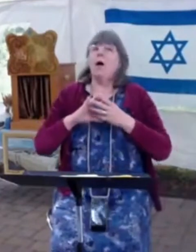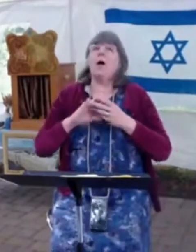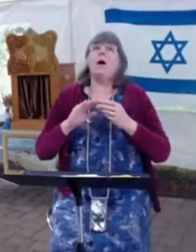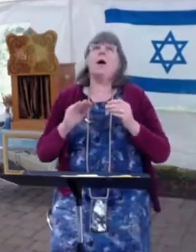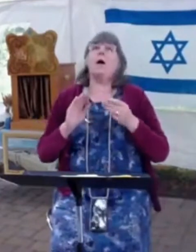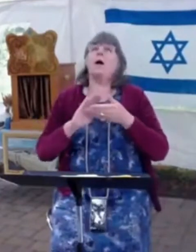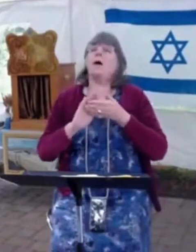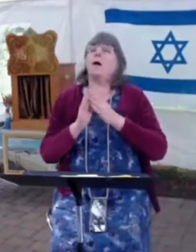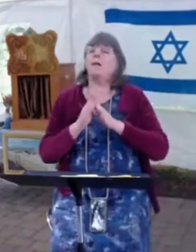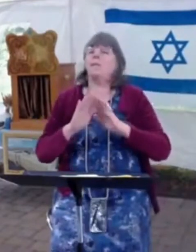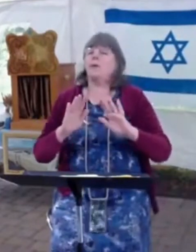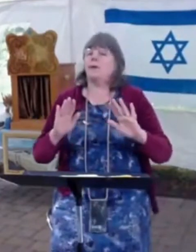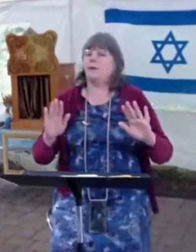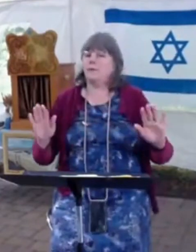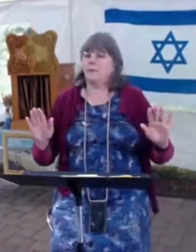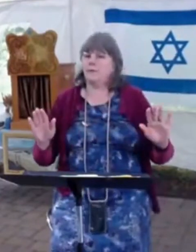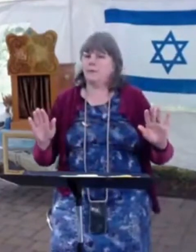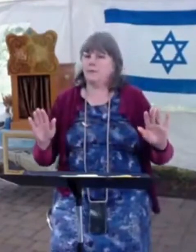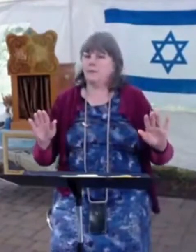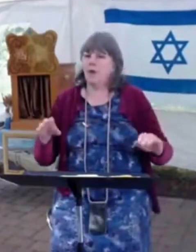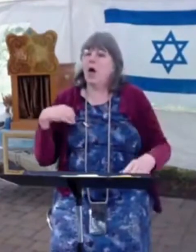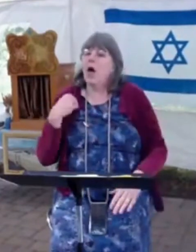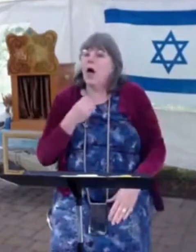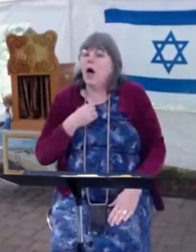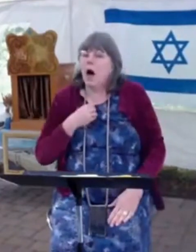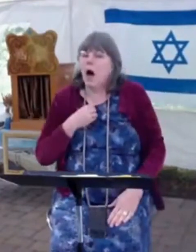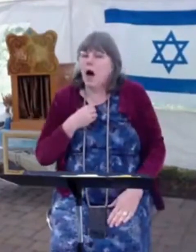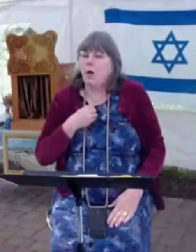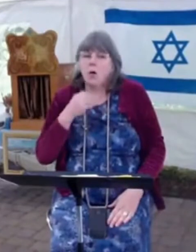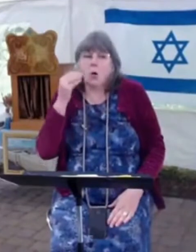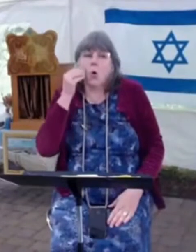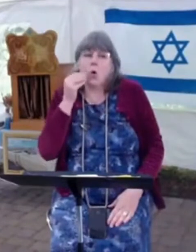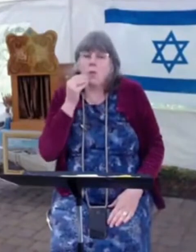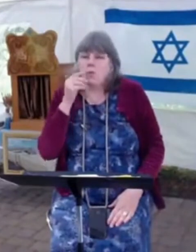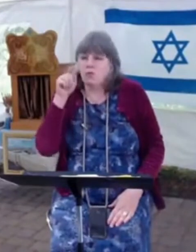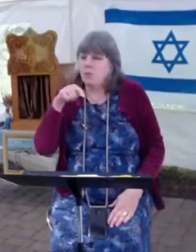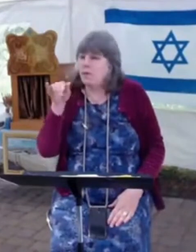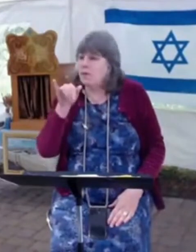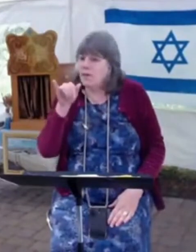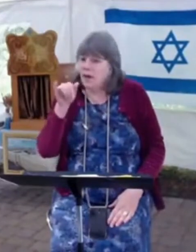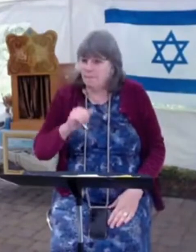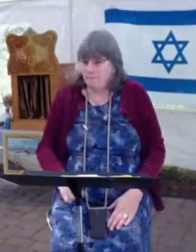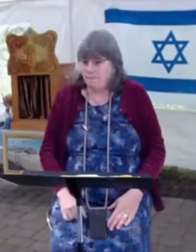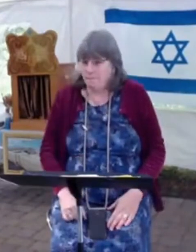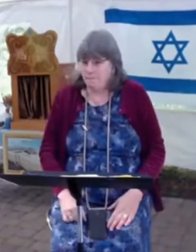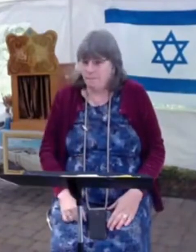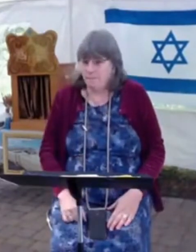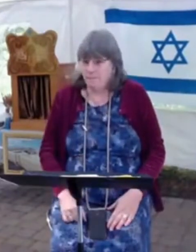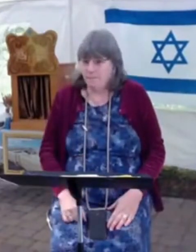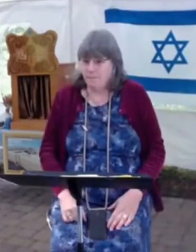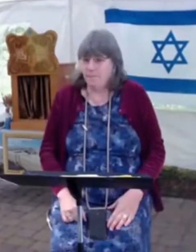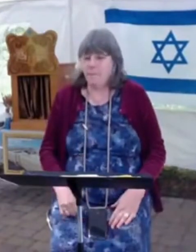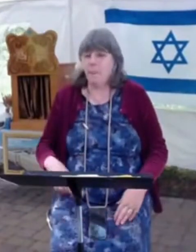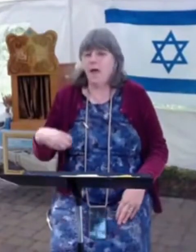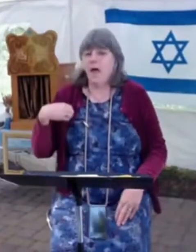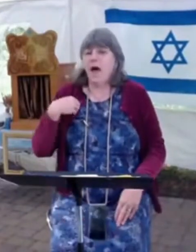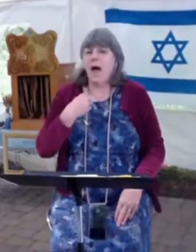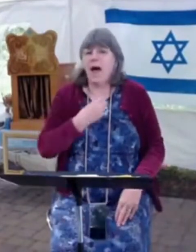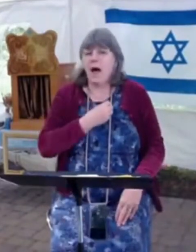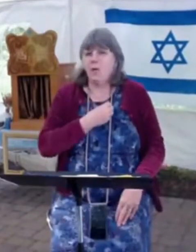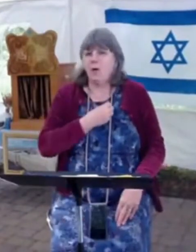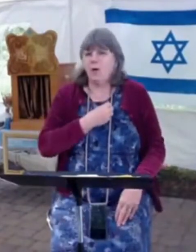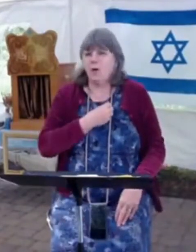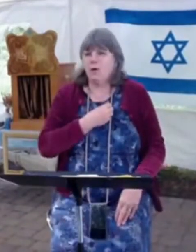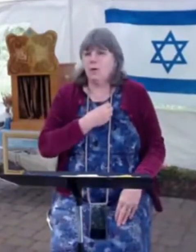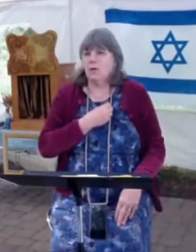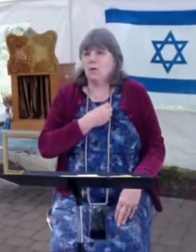I think that our home should be such. Our own person should be such, but I can only talk of congregation. When Yeshua